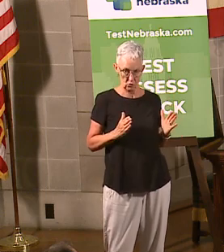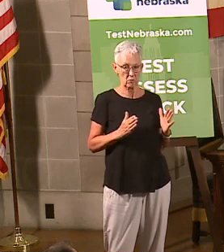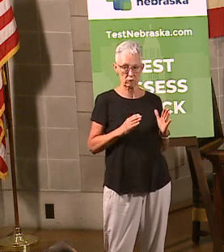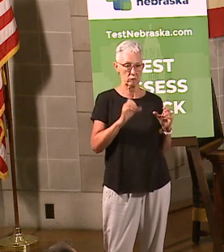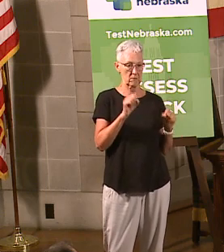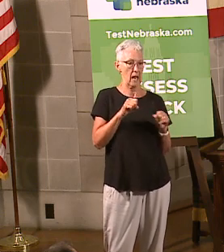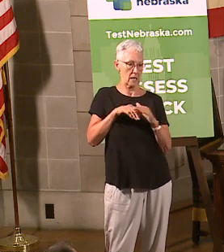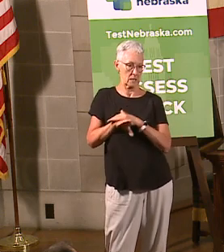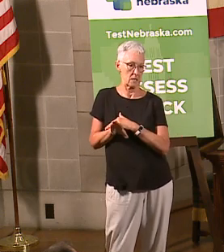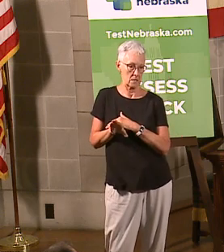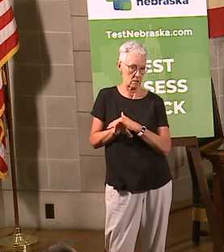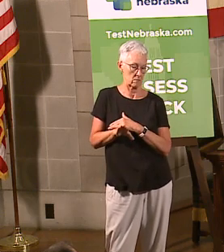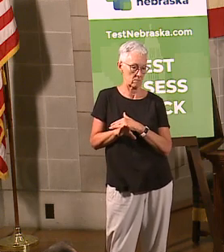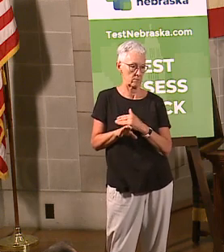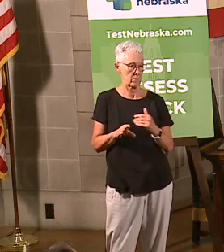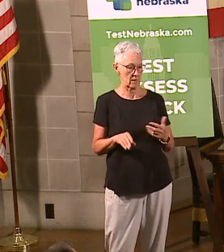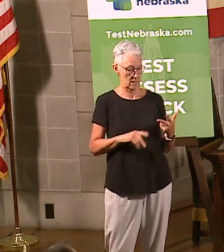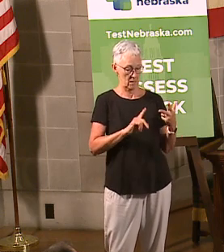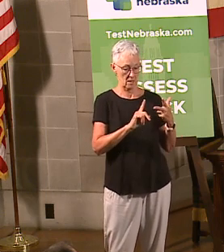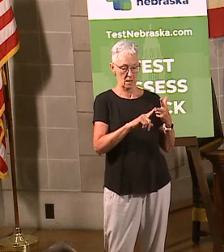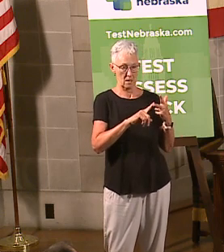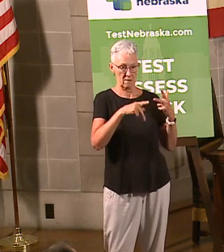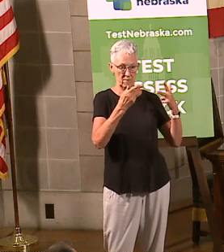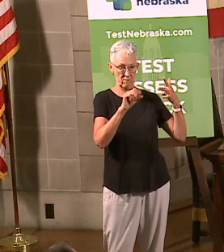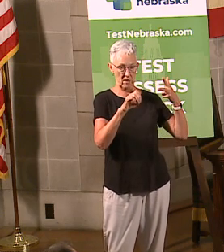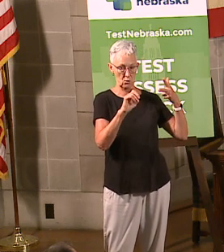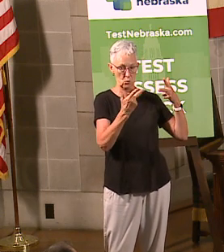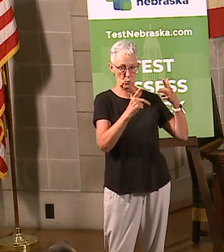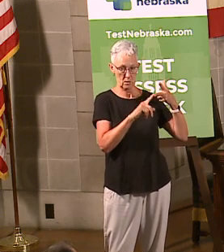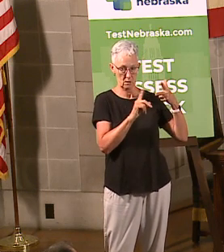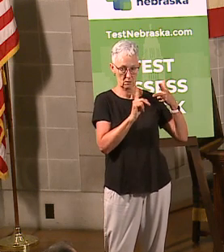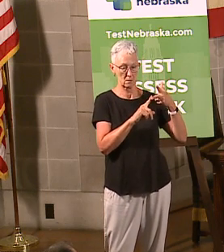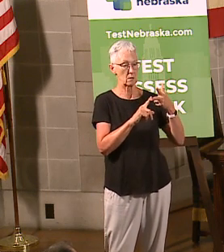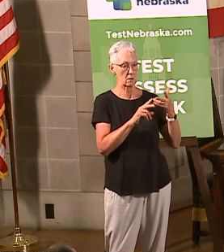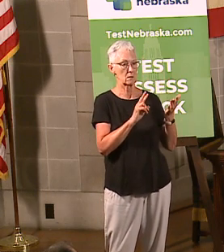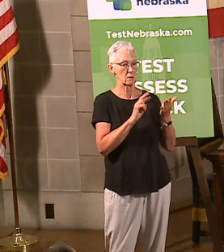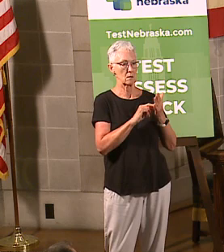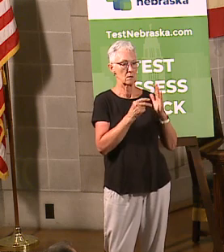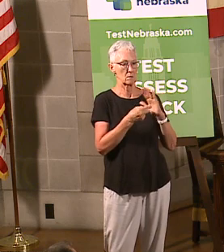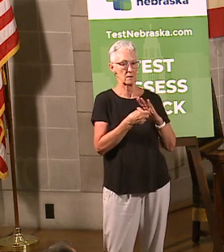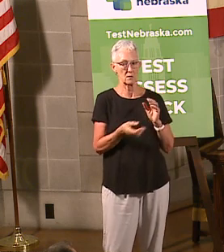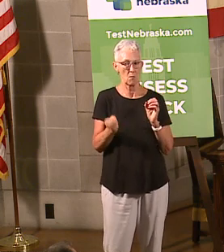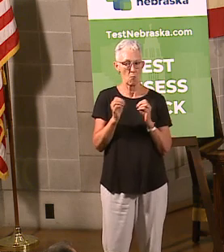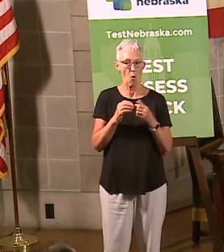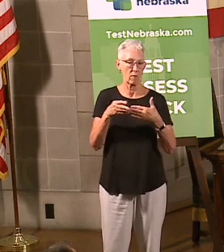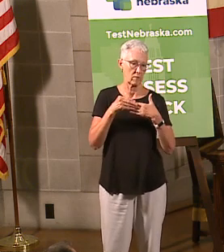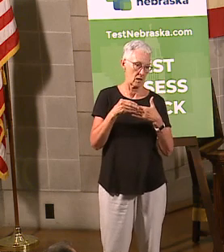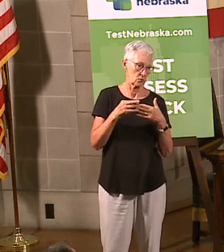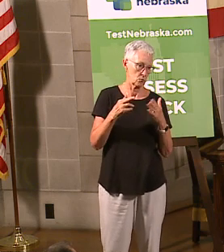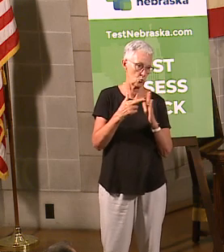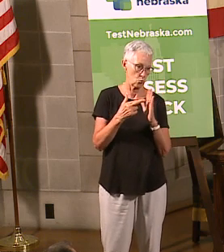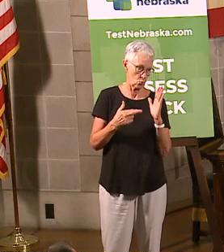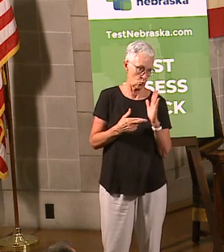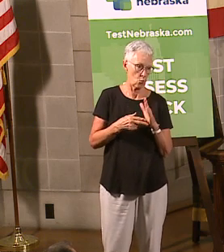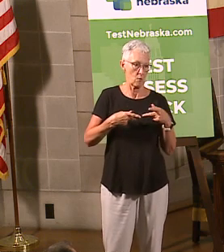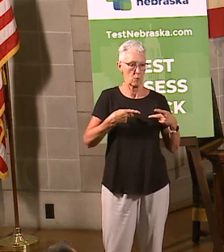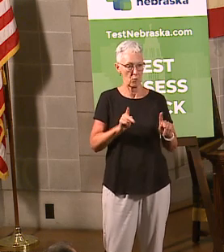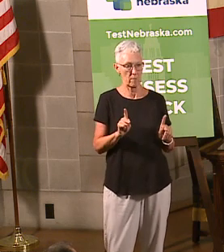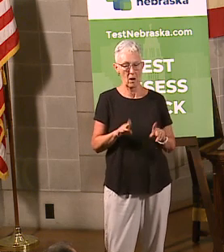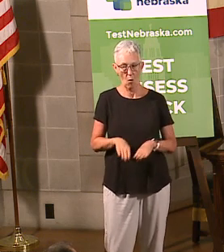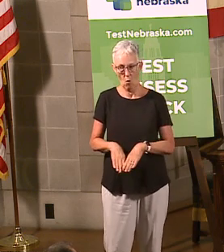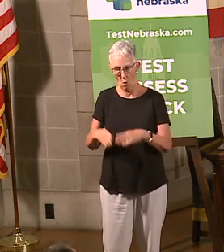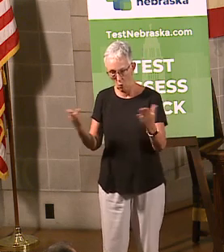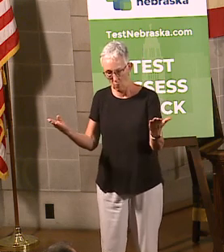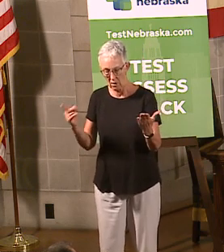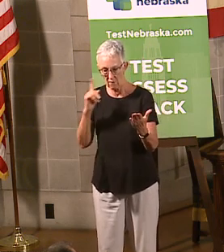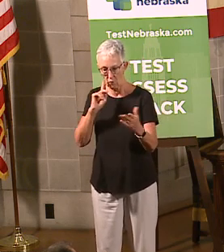And then phase 3, it further eases the facility and residents' restrictions, and it now allows for visitation outside